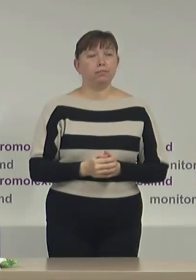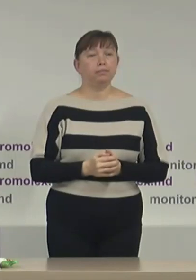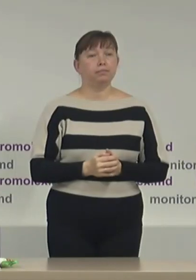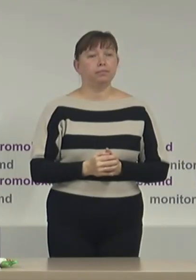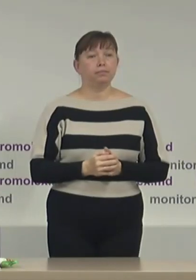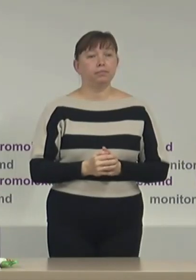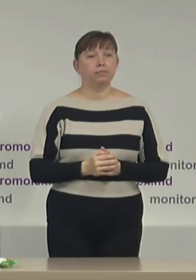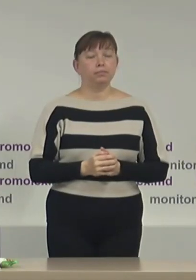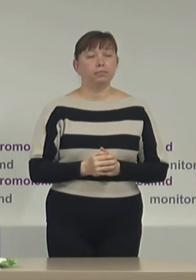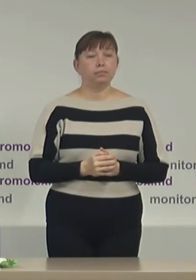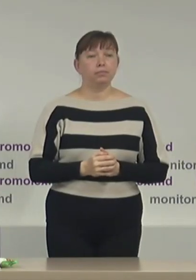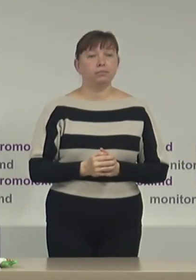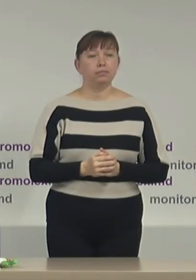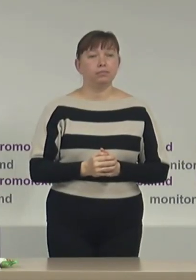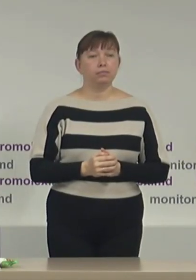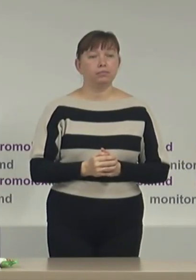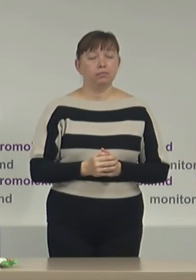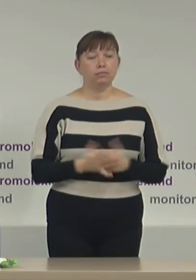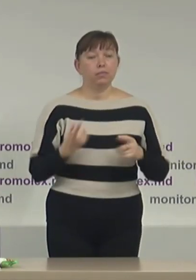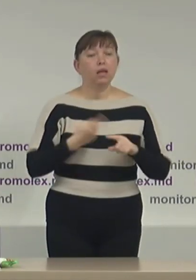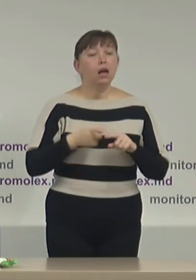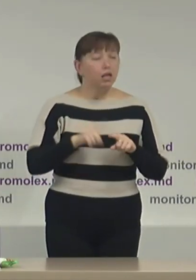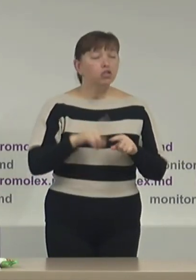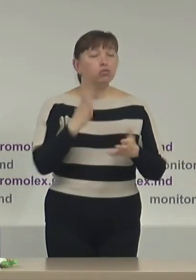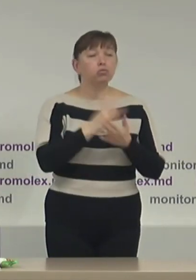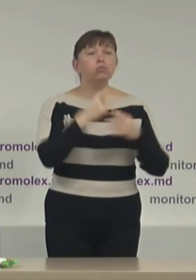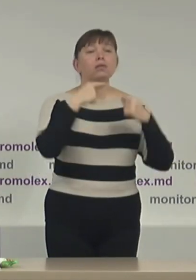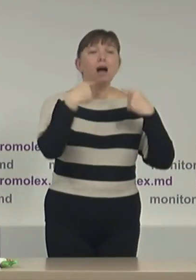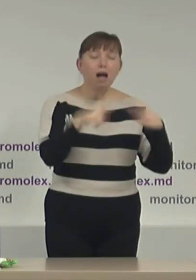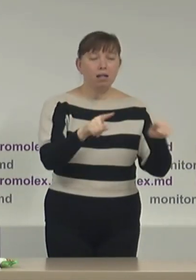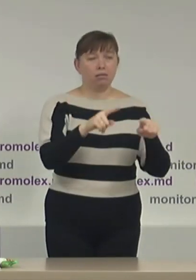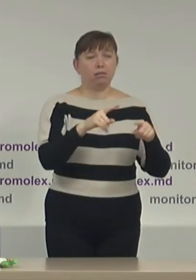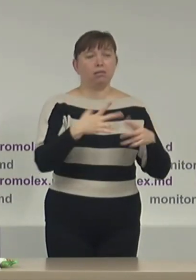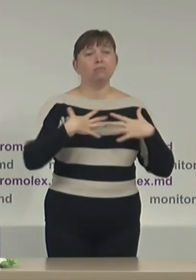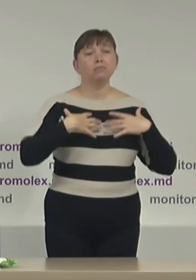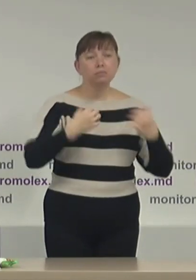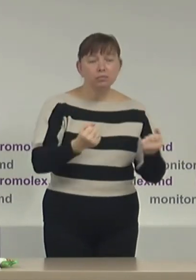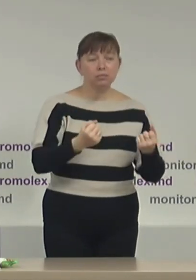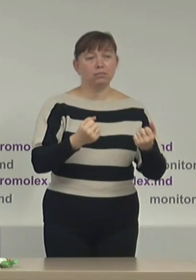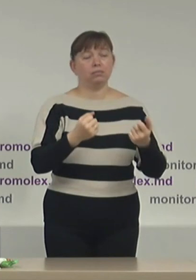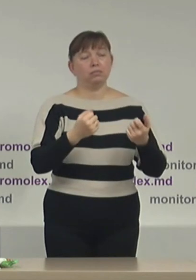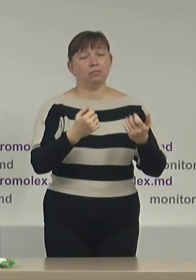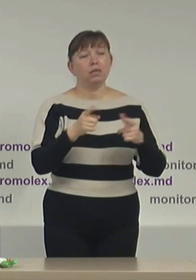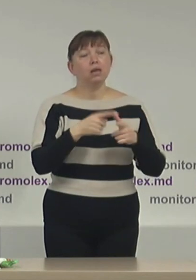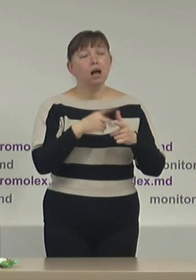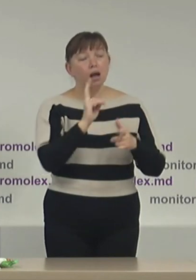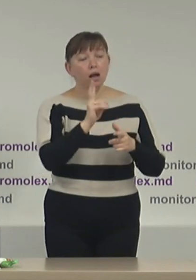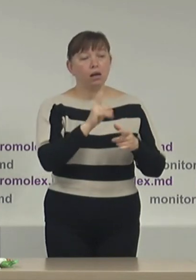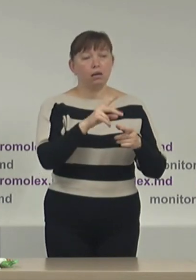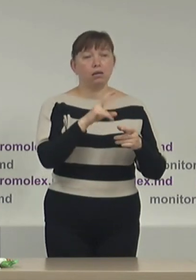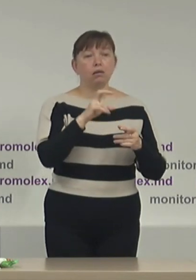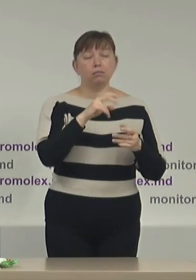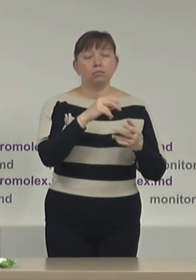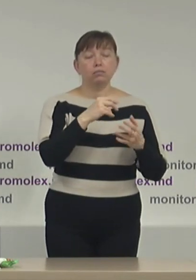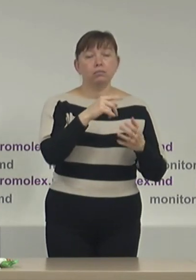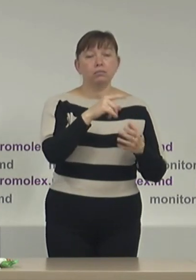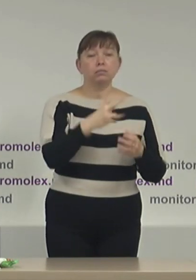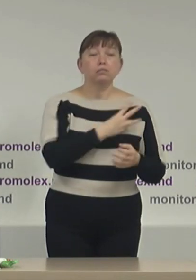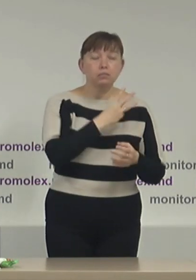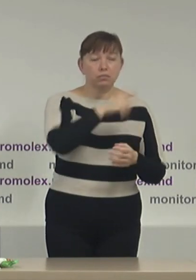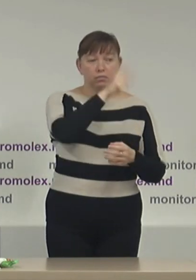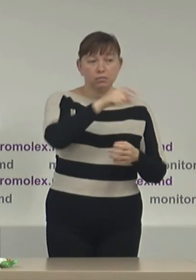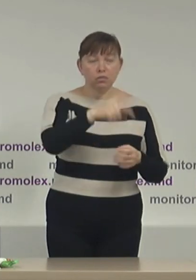are not related to epidemiological issues. There are other reasons, perhaps, that